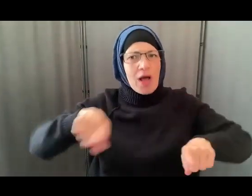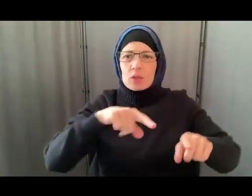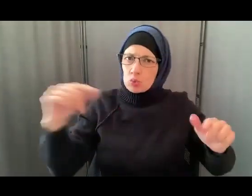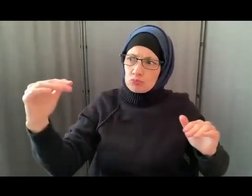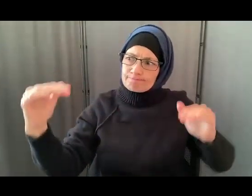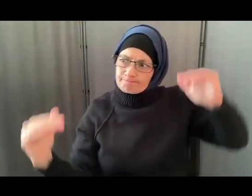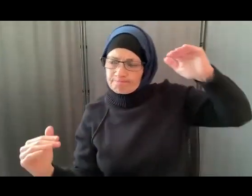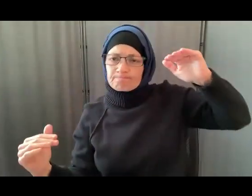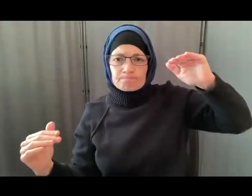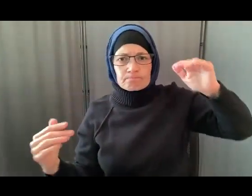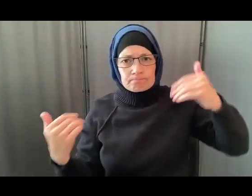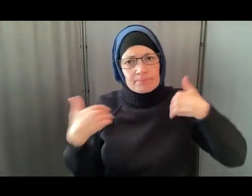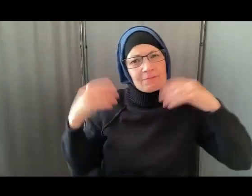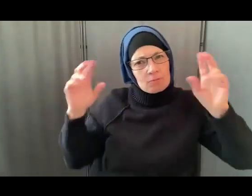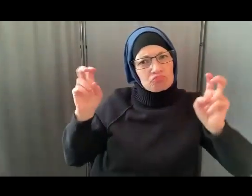not